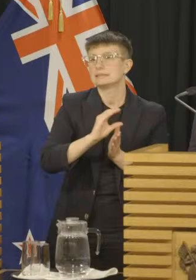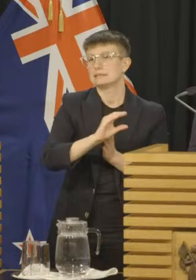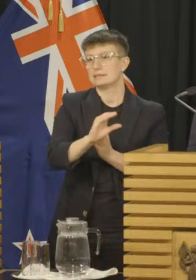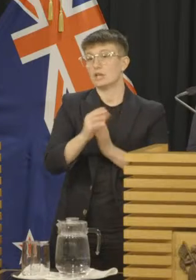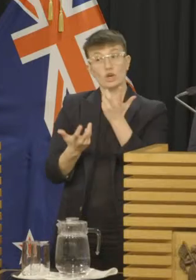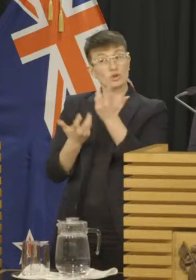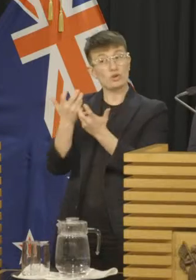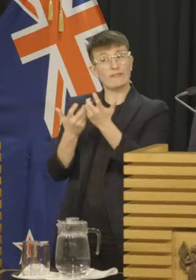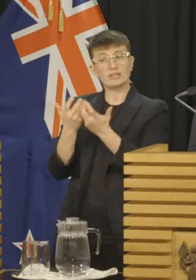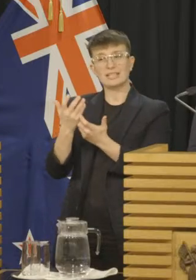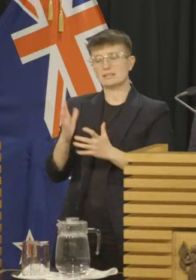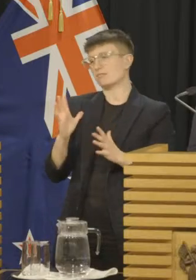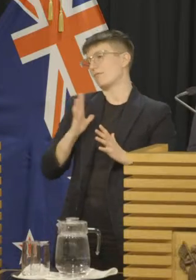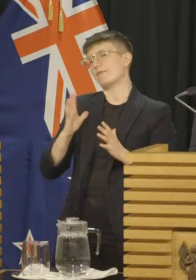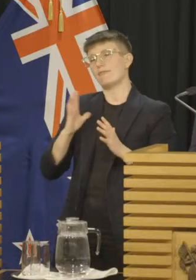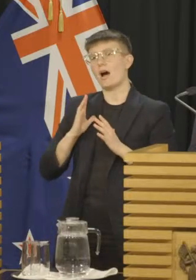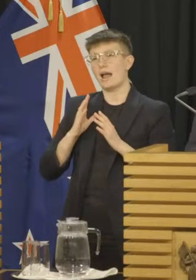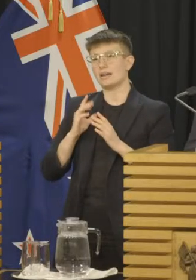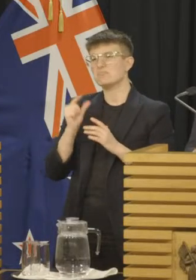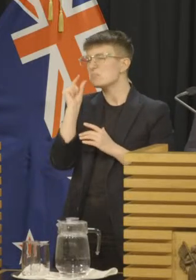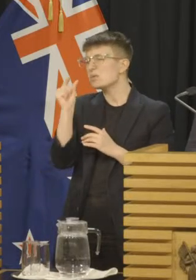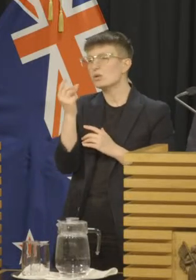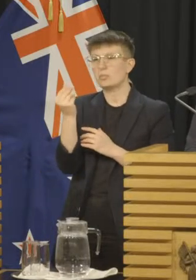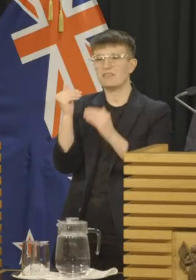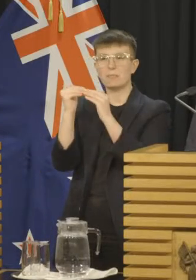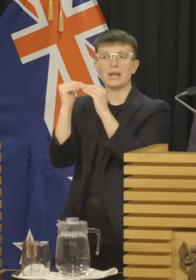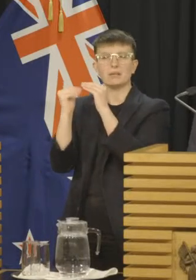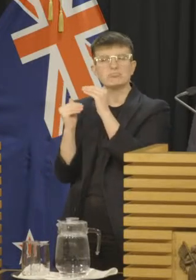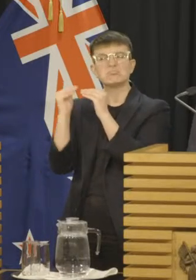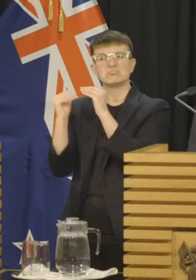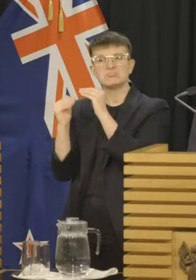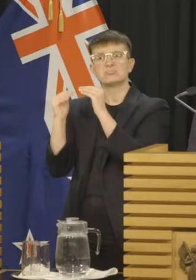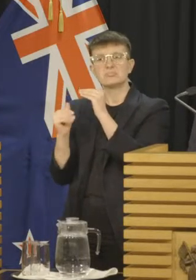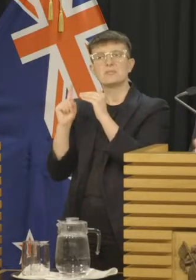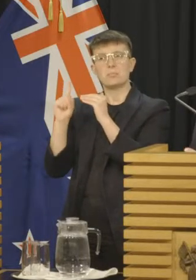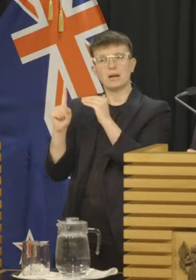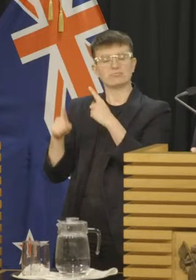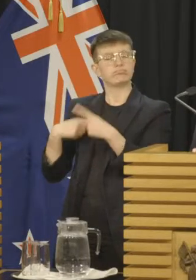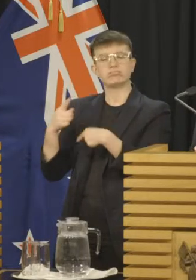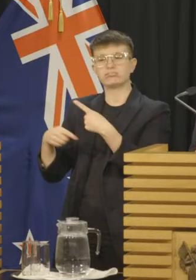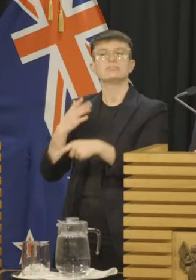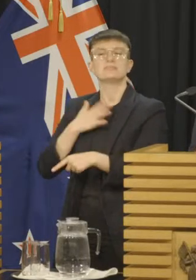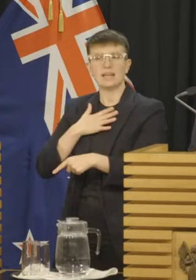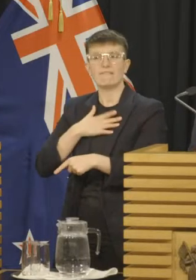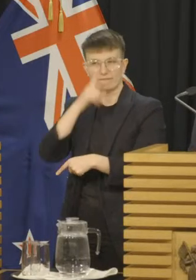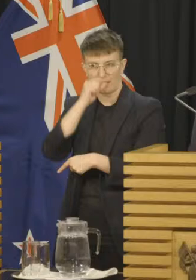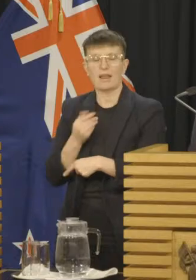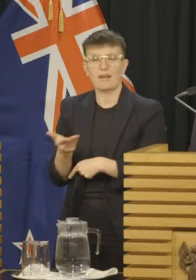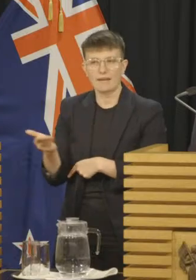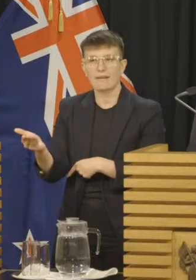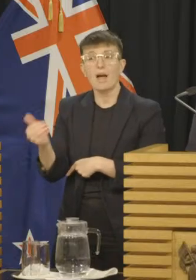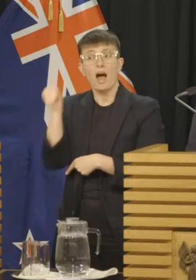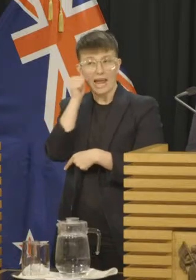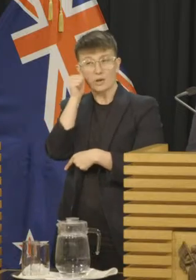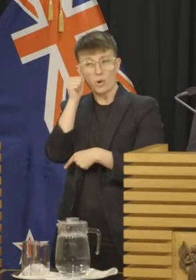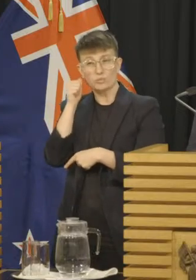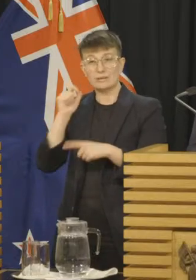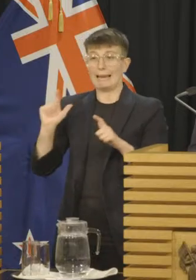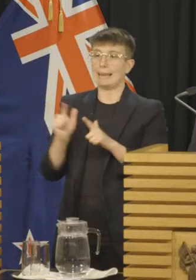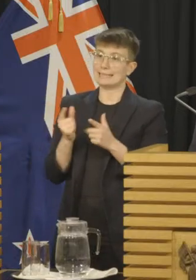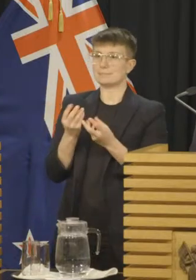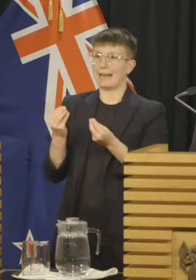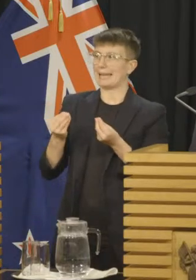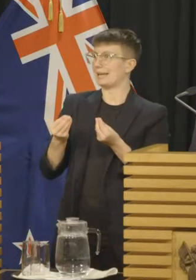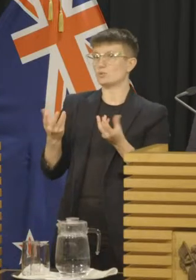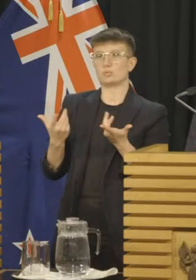go broke in the short term because of the decline in international students. I know that it will put a strain on their finances, but they are